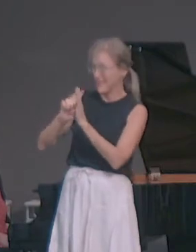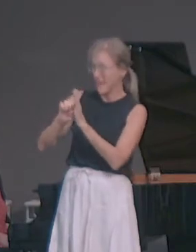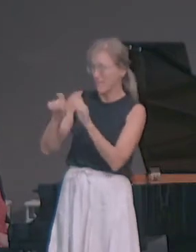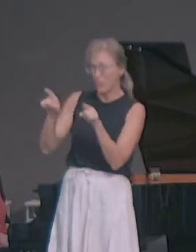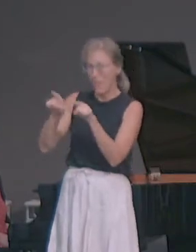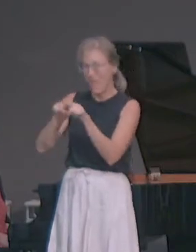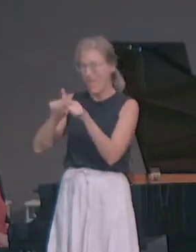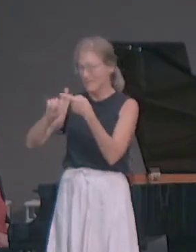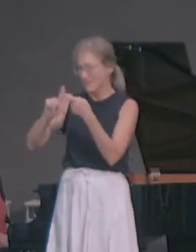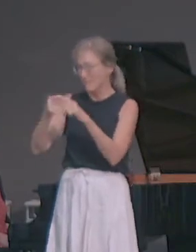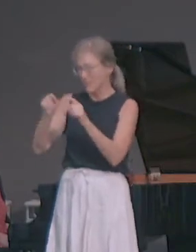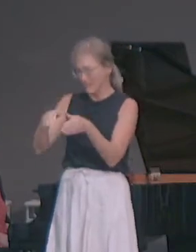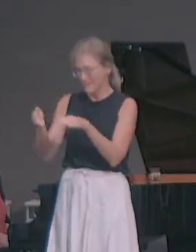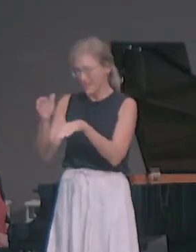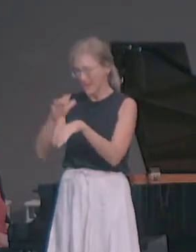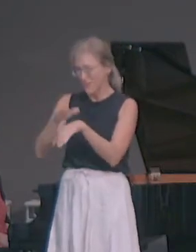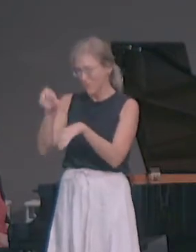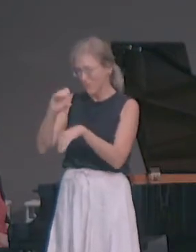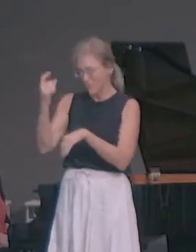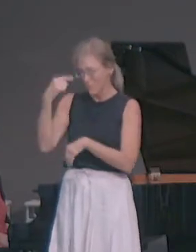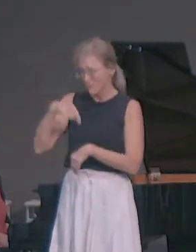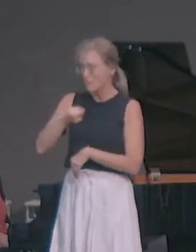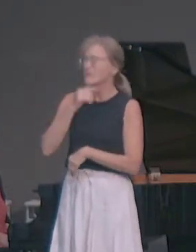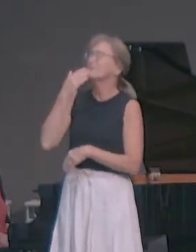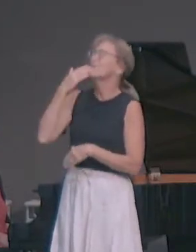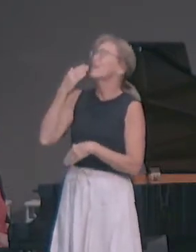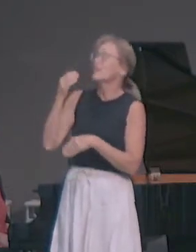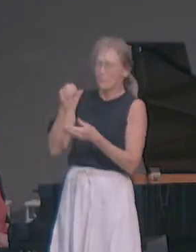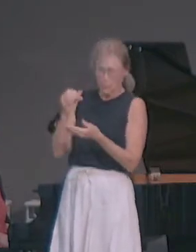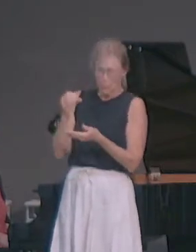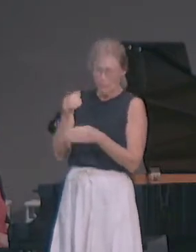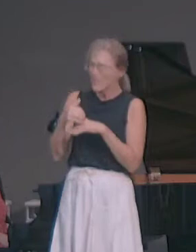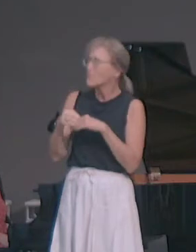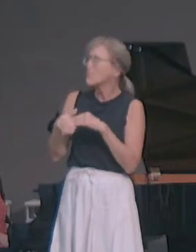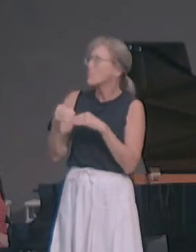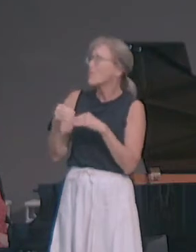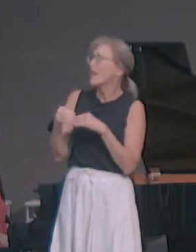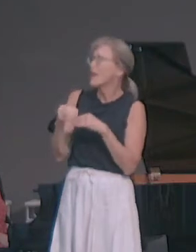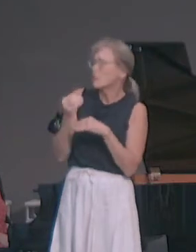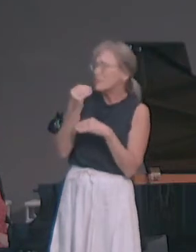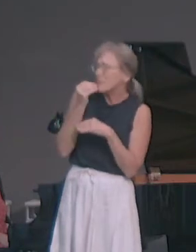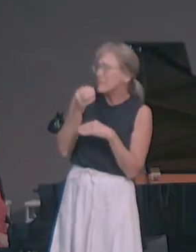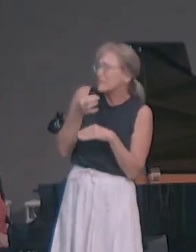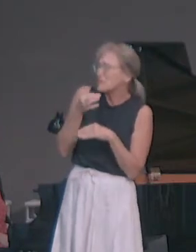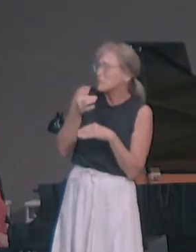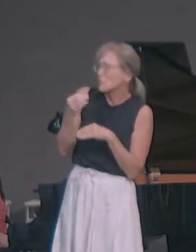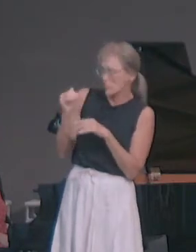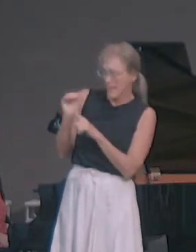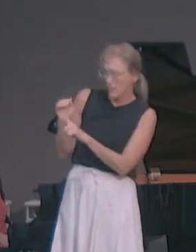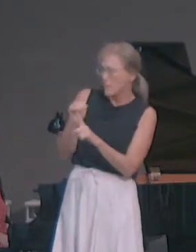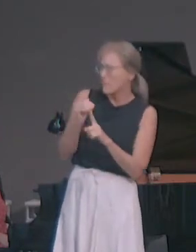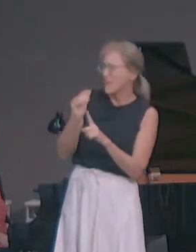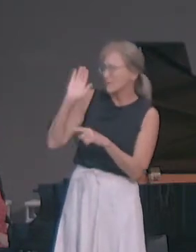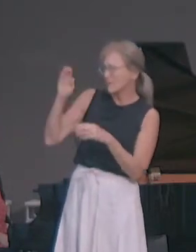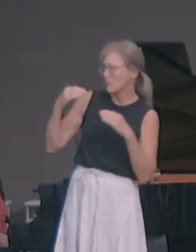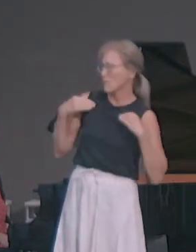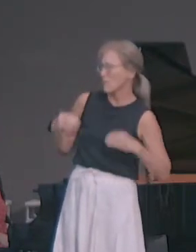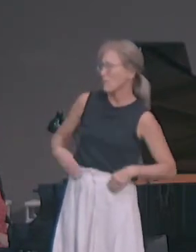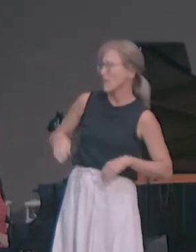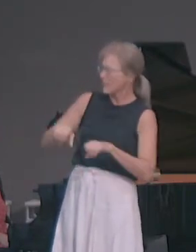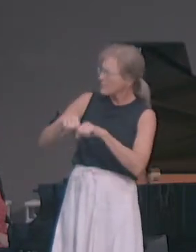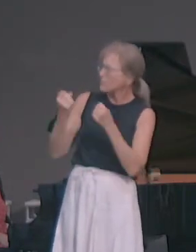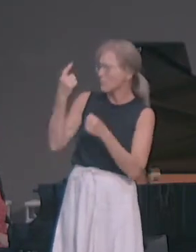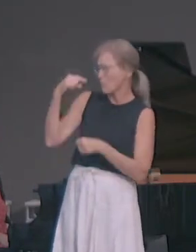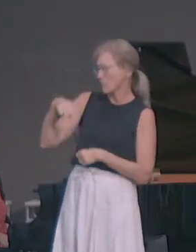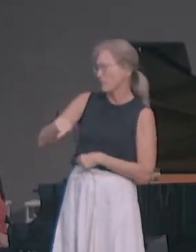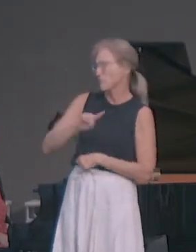us. Thank you for the bread that we are about to take that reminds us of your body that was broken on the cross for us,